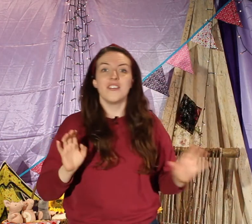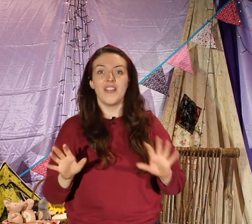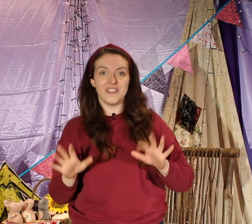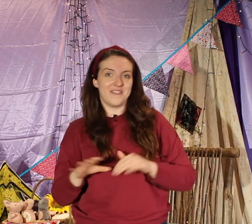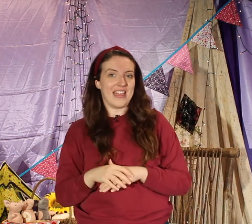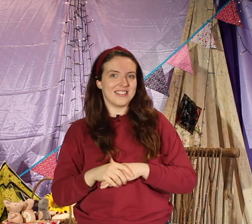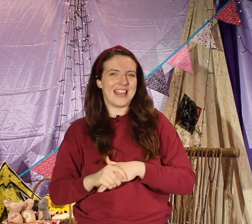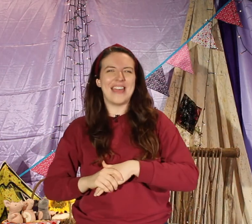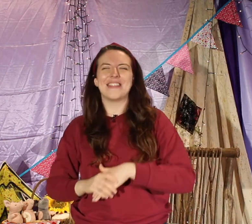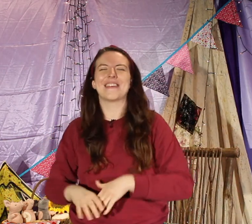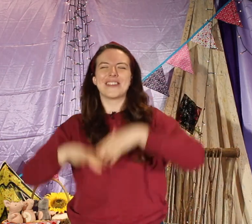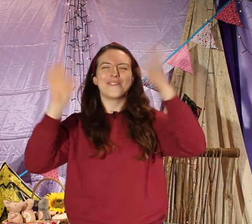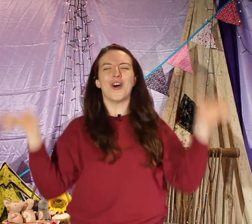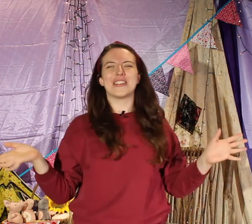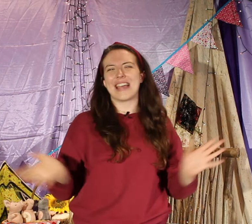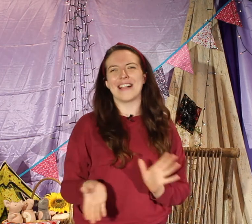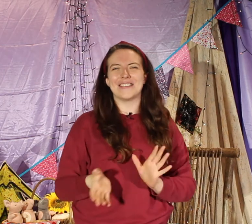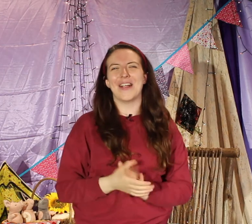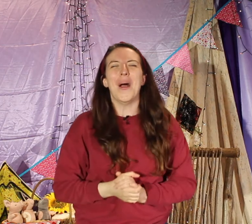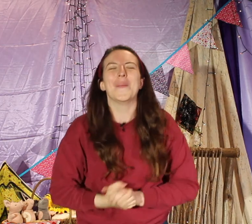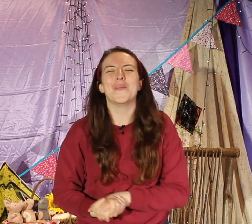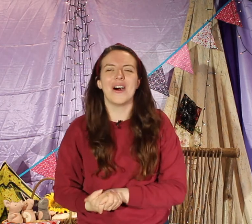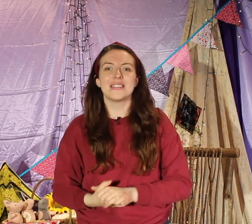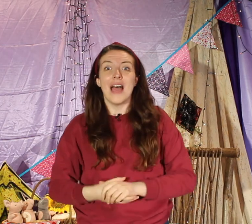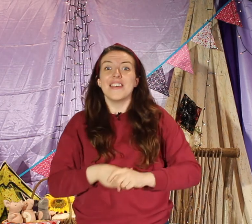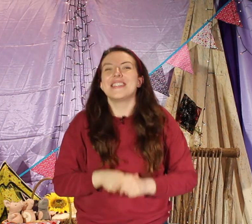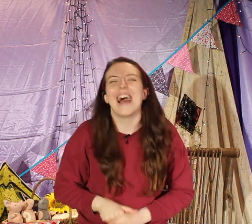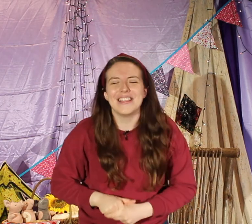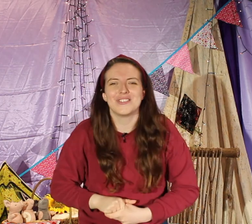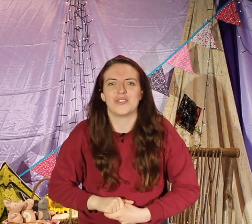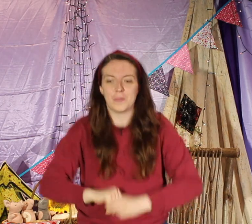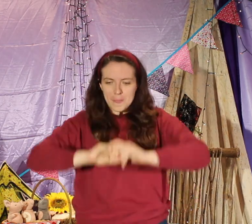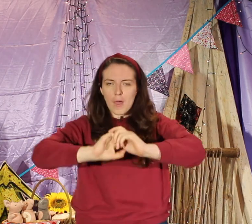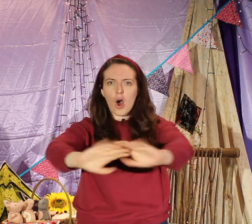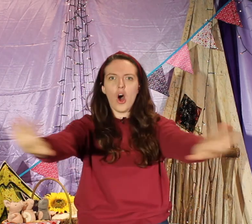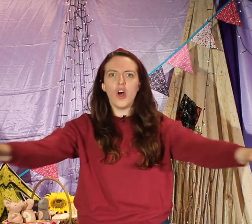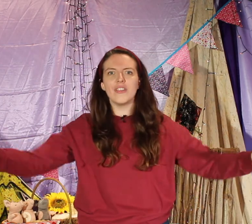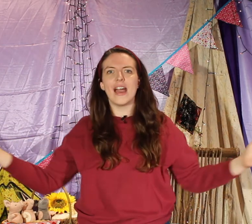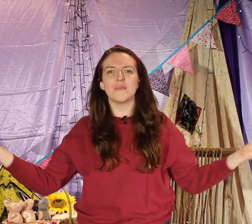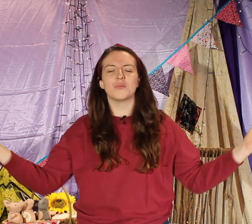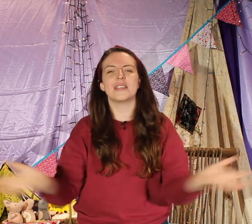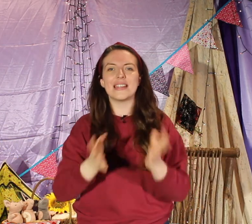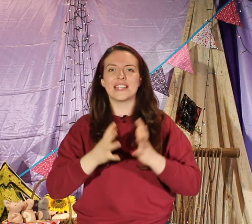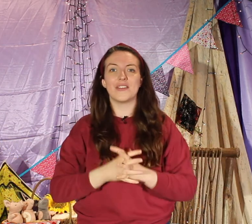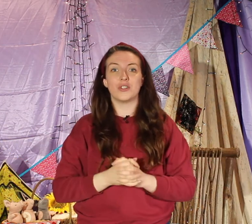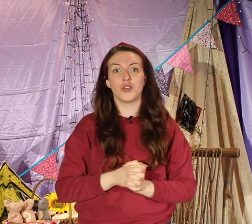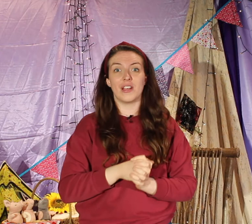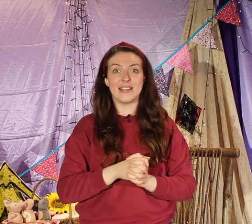Another event in the forest calendar was the talent show. All the animals would get together to show their